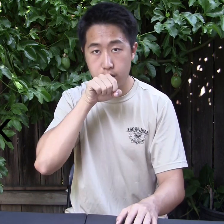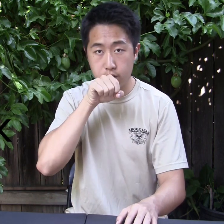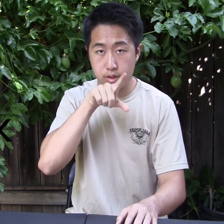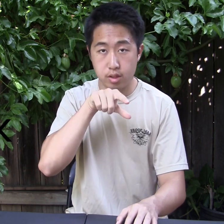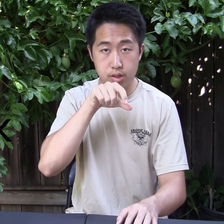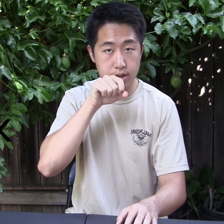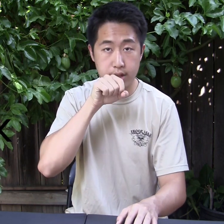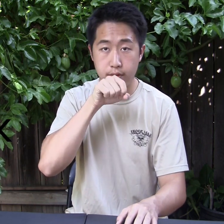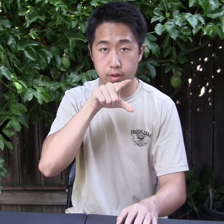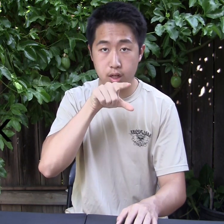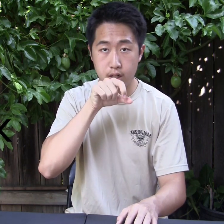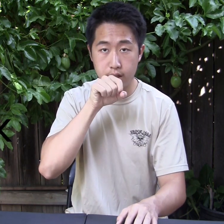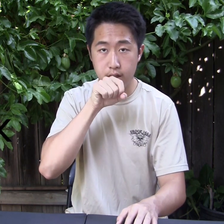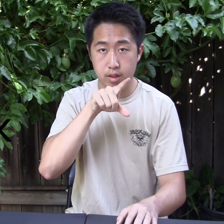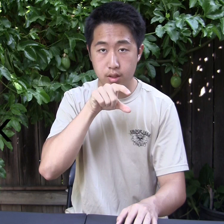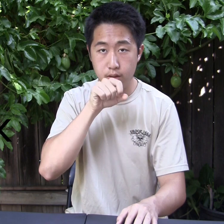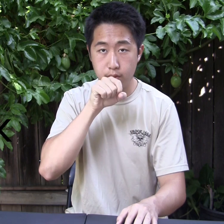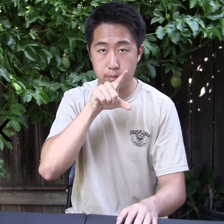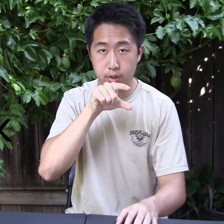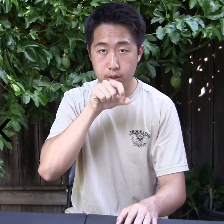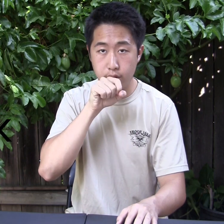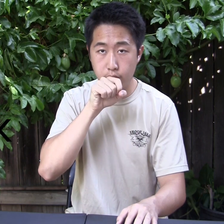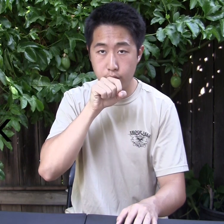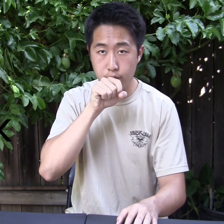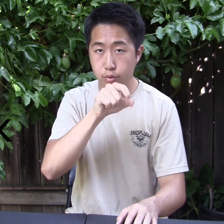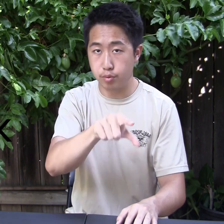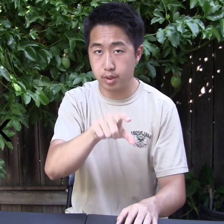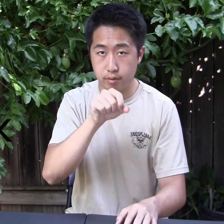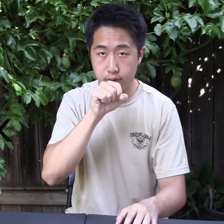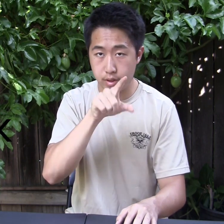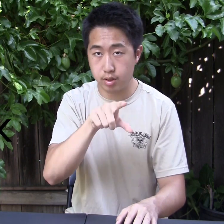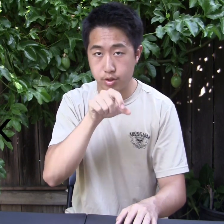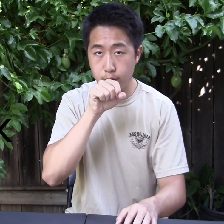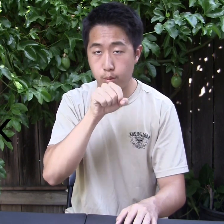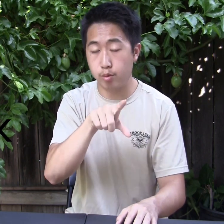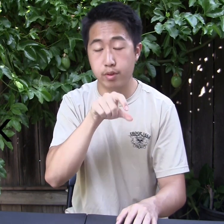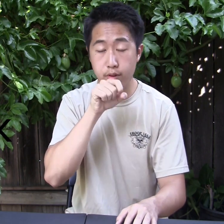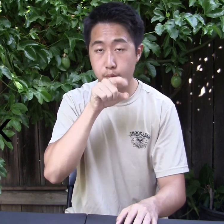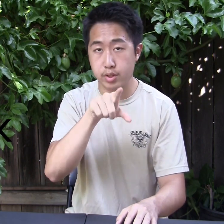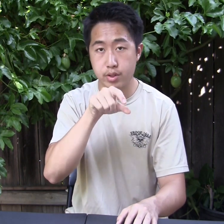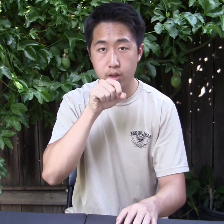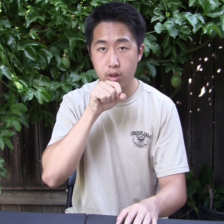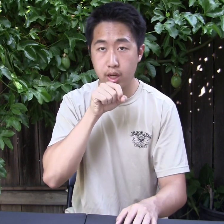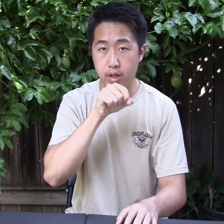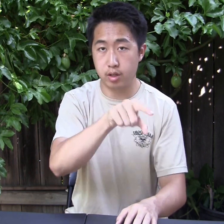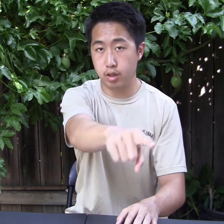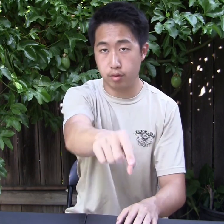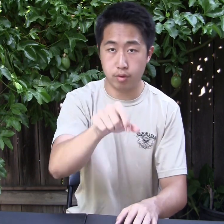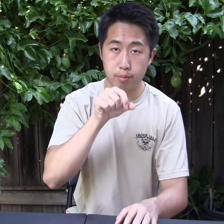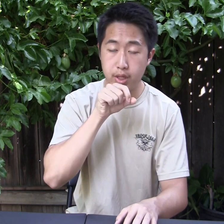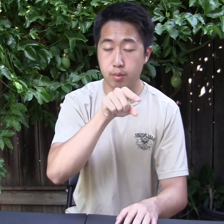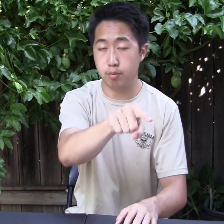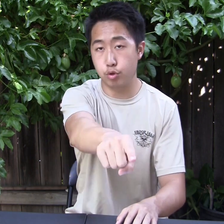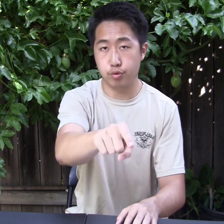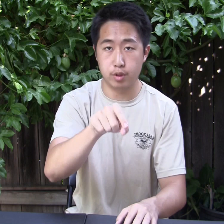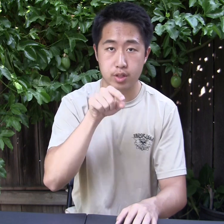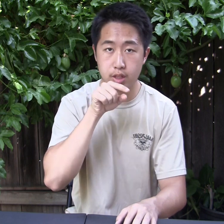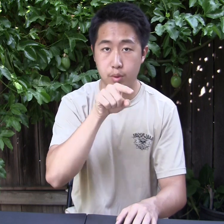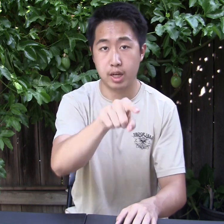it's just a sign for talk. Remember, no movement of the small movement of the wrist, and none of the big movements like we have